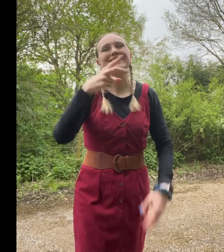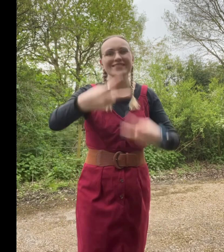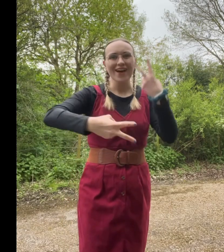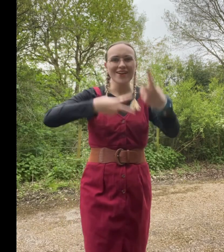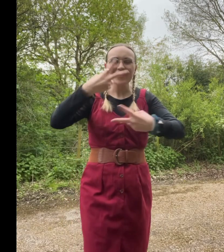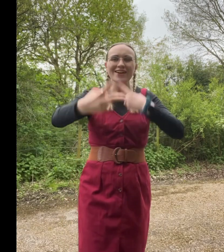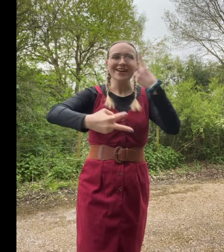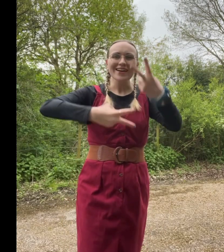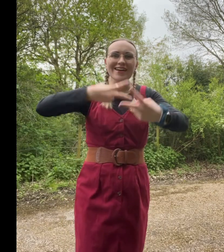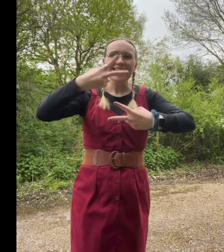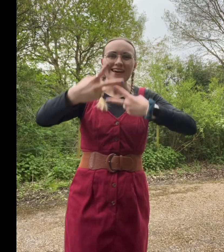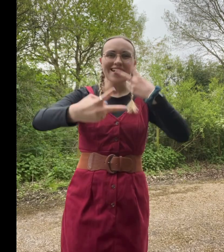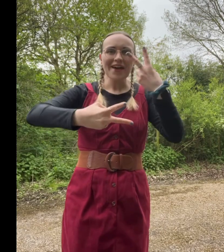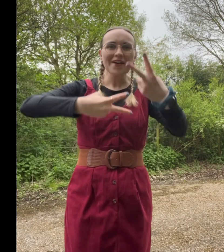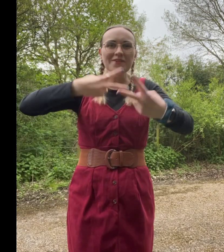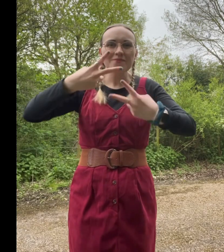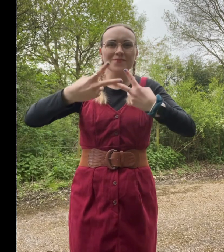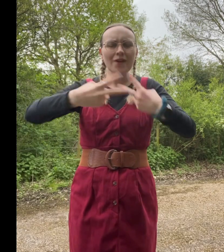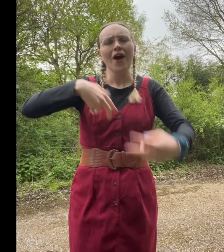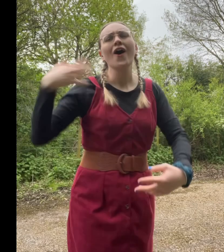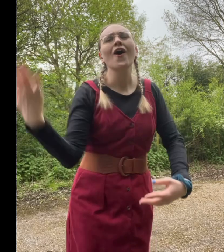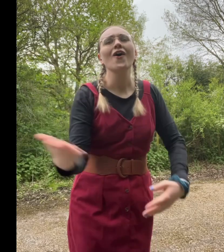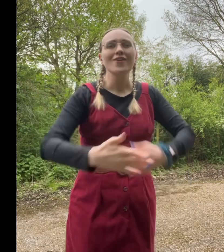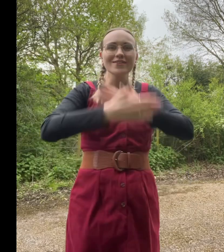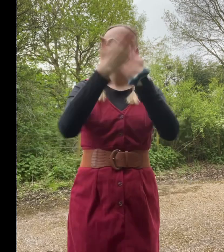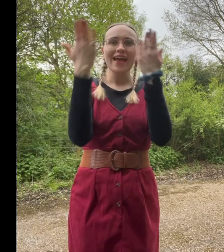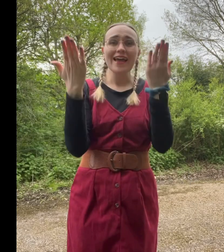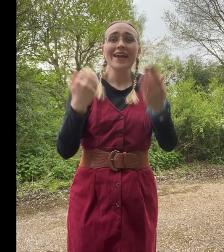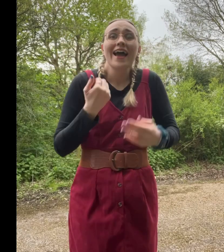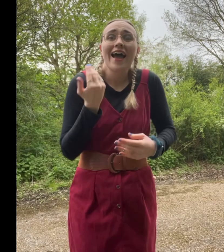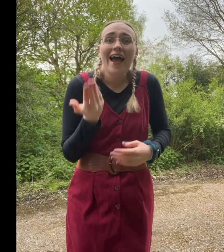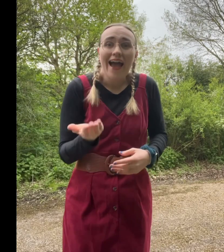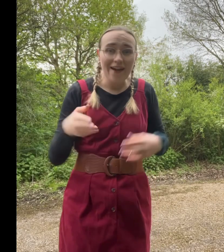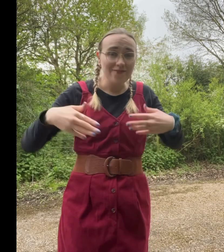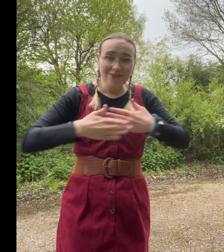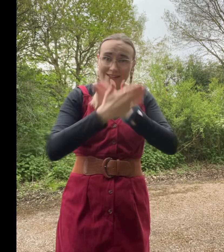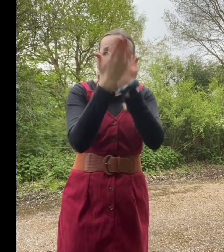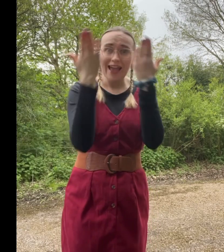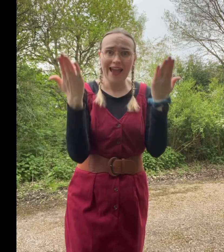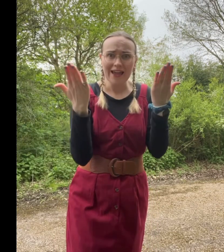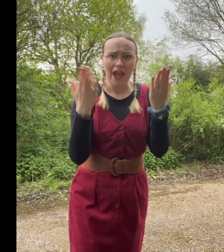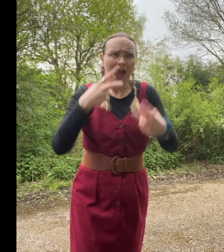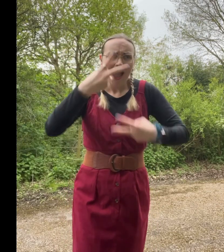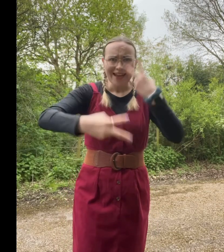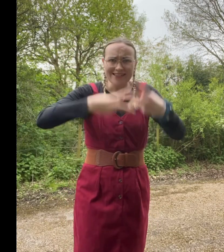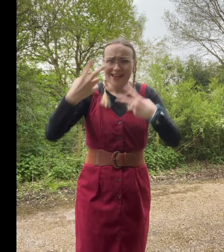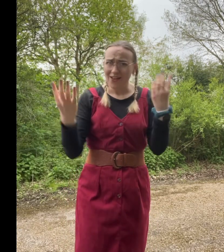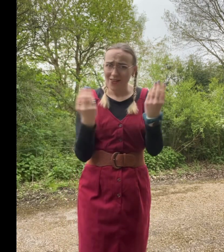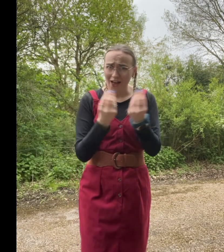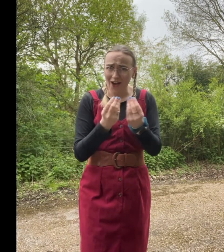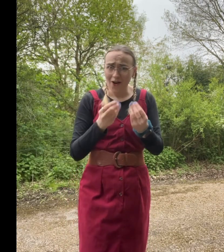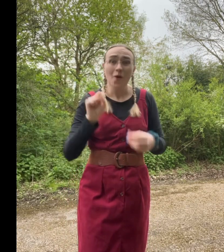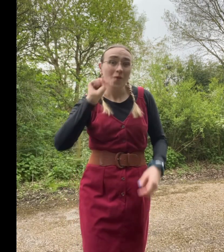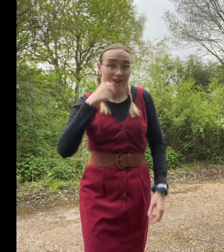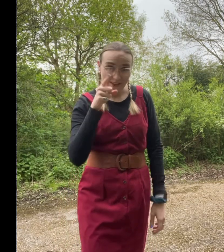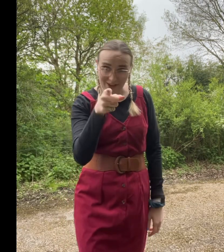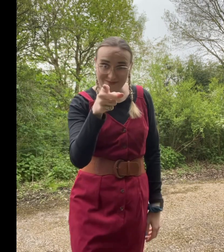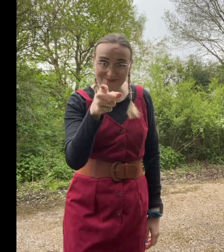birdsong. All day, every day, will you sing along?